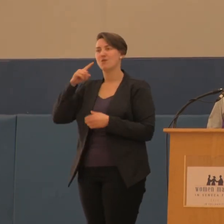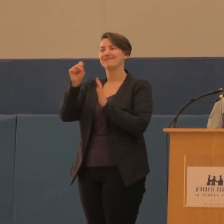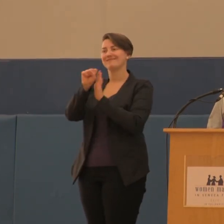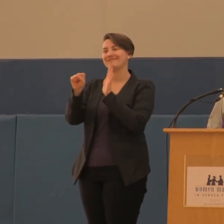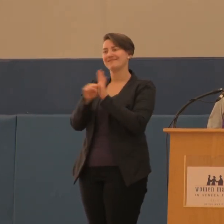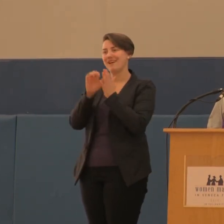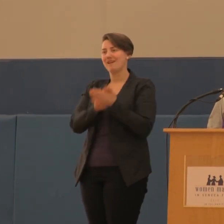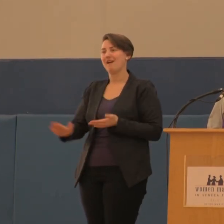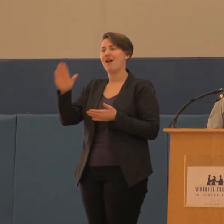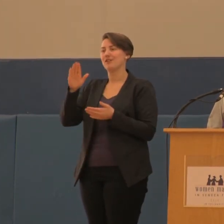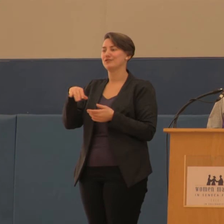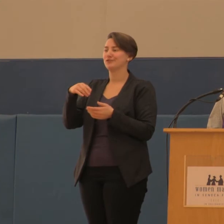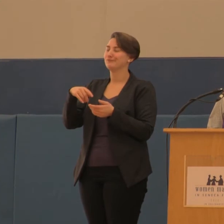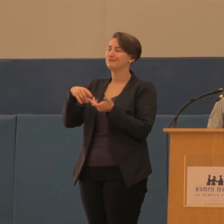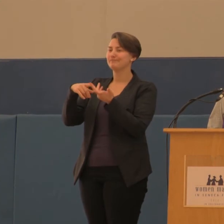tuition.